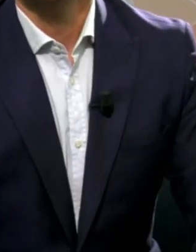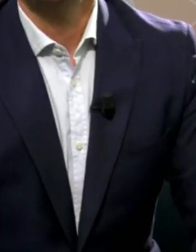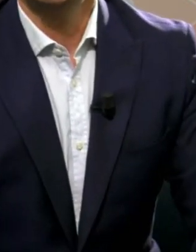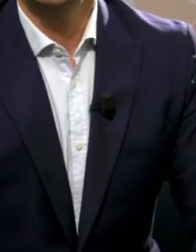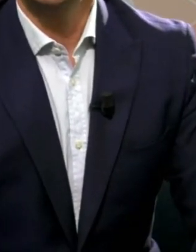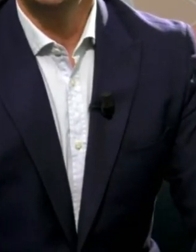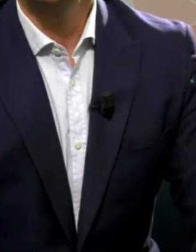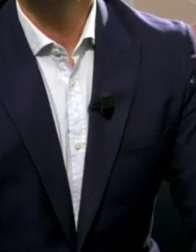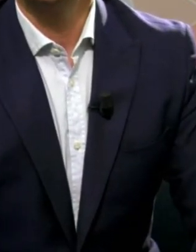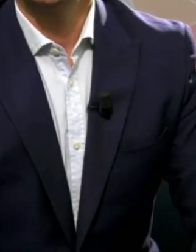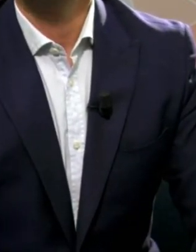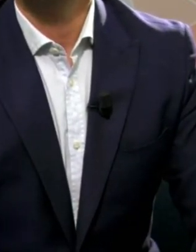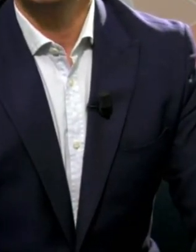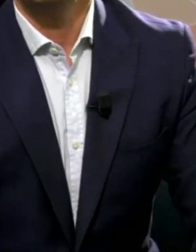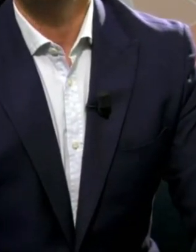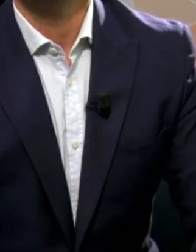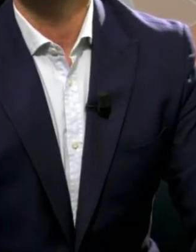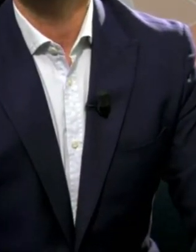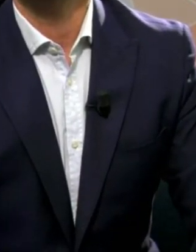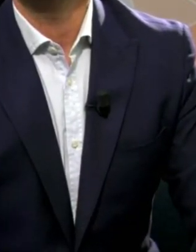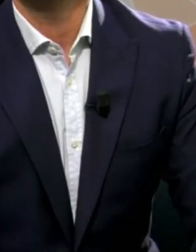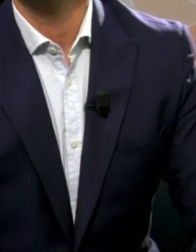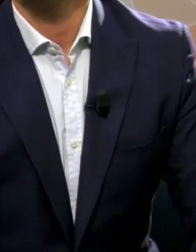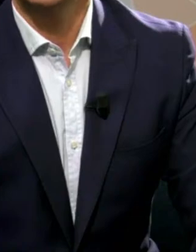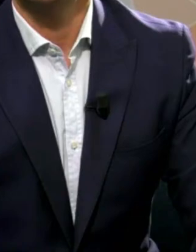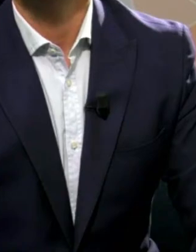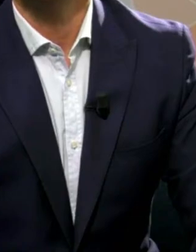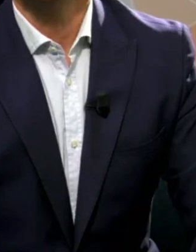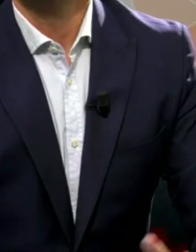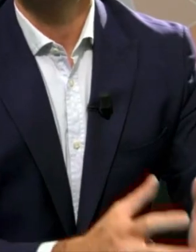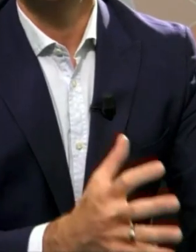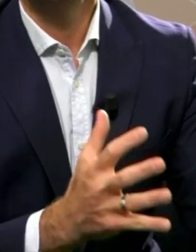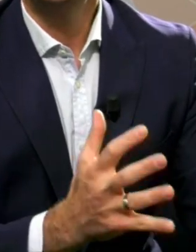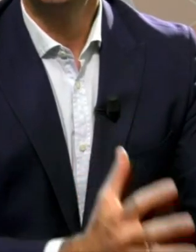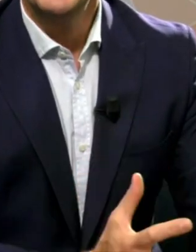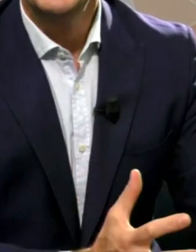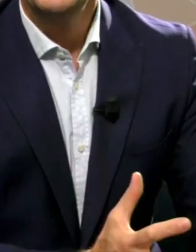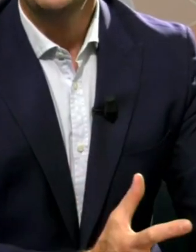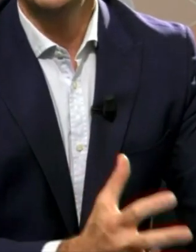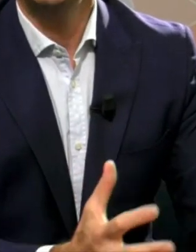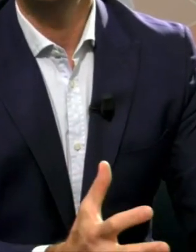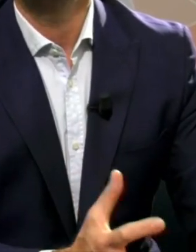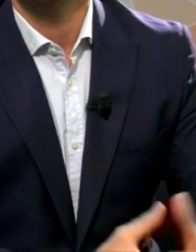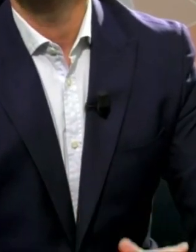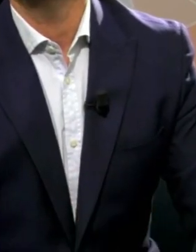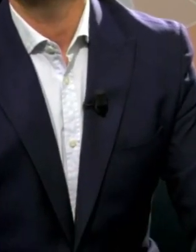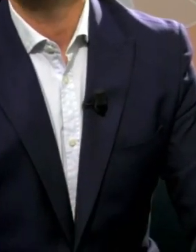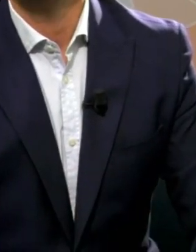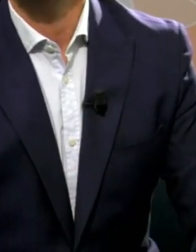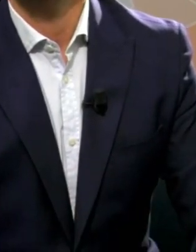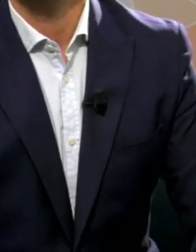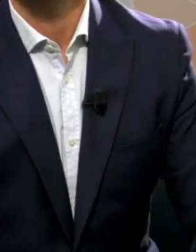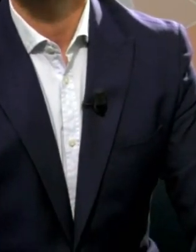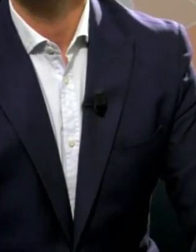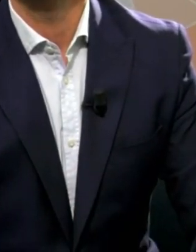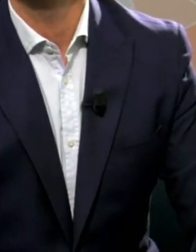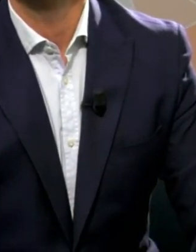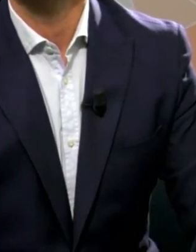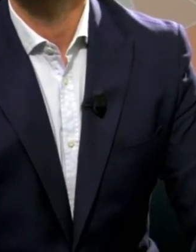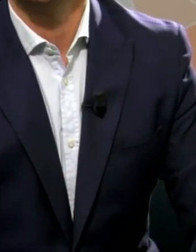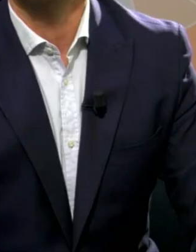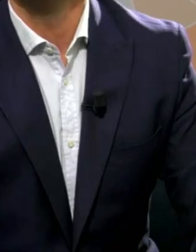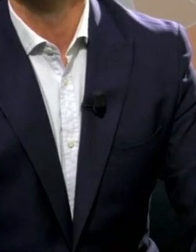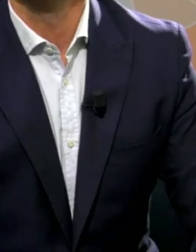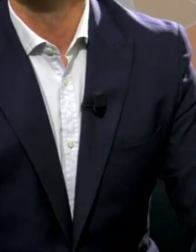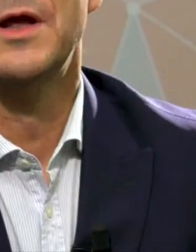today will allow us to train the most important AWS cloud, promoting training for in demand in five fields.